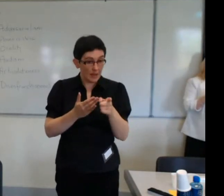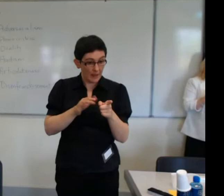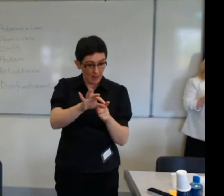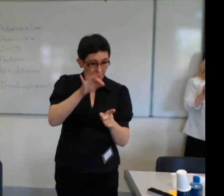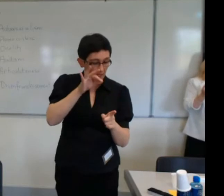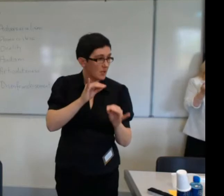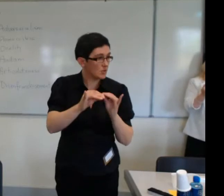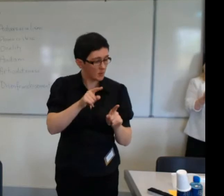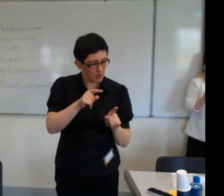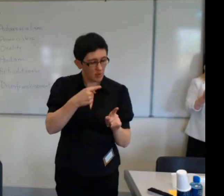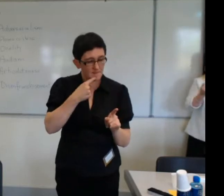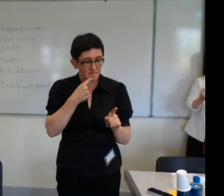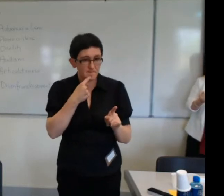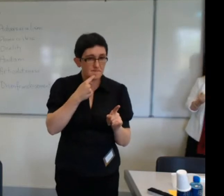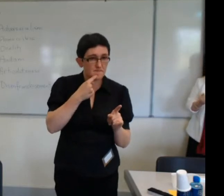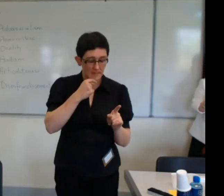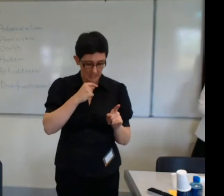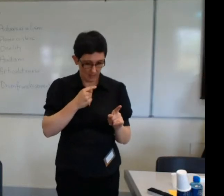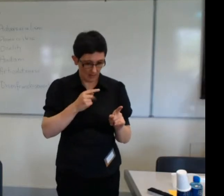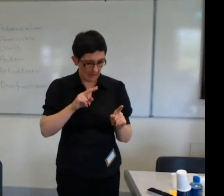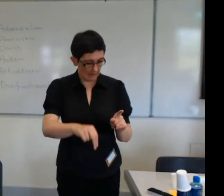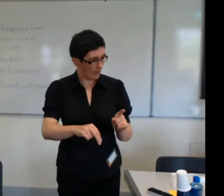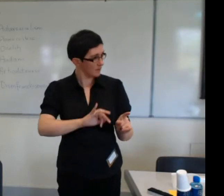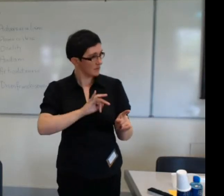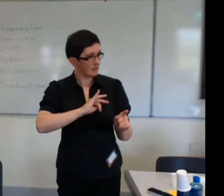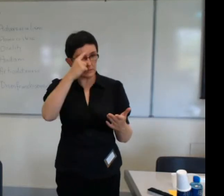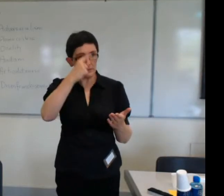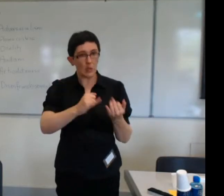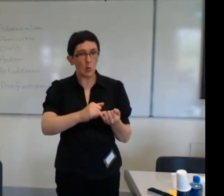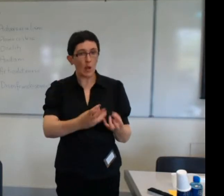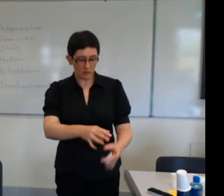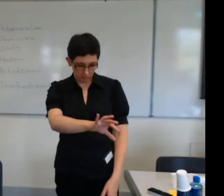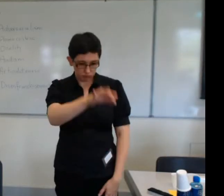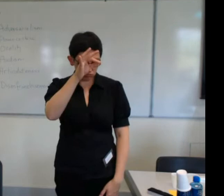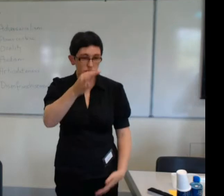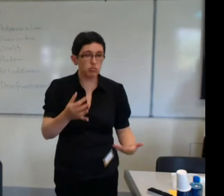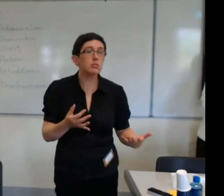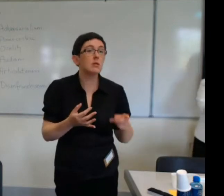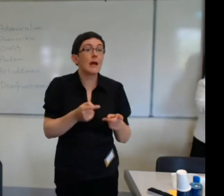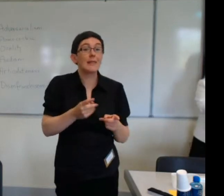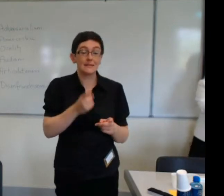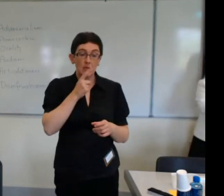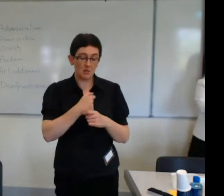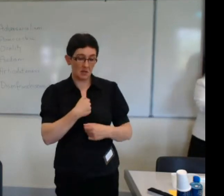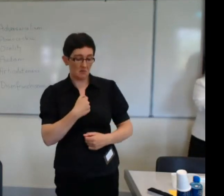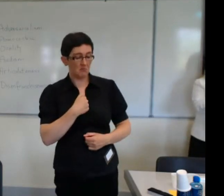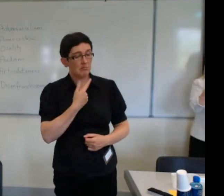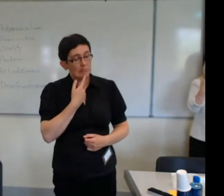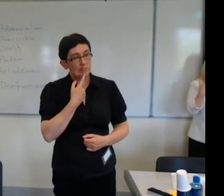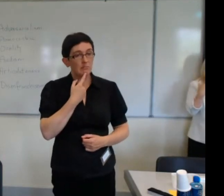interpreters, they have the autonomy to select who they want. And they talked about how, for them, they were bilingual,